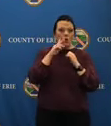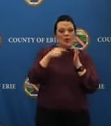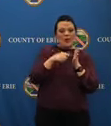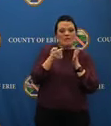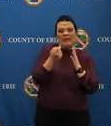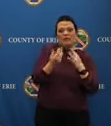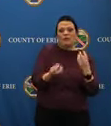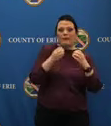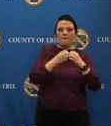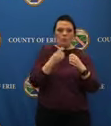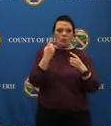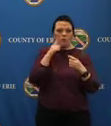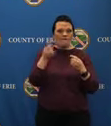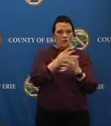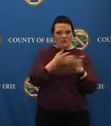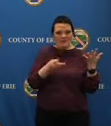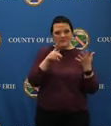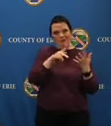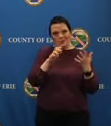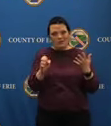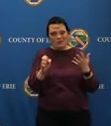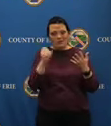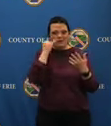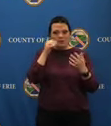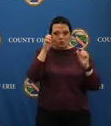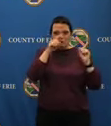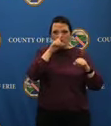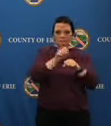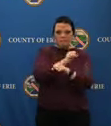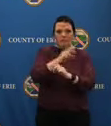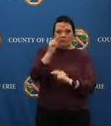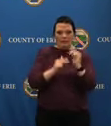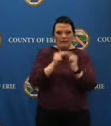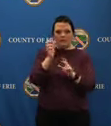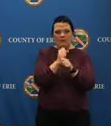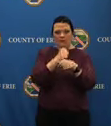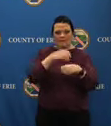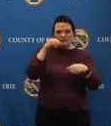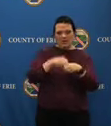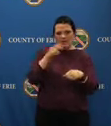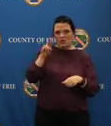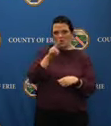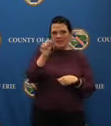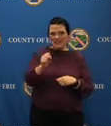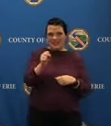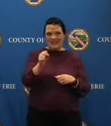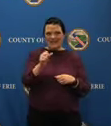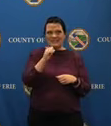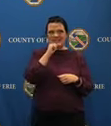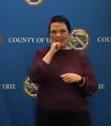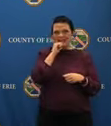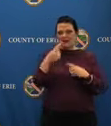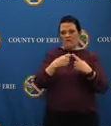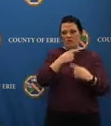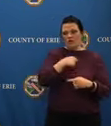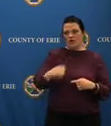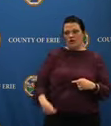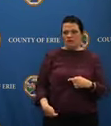more for PPEs and things like that if you can actually build them and make them in the United States rather than have them come from